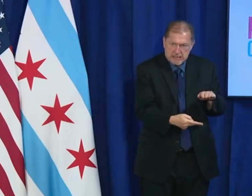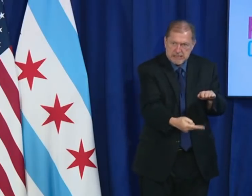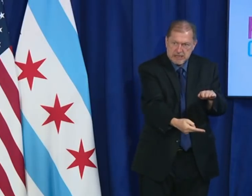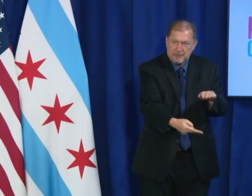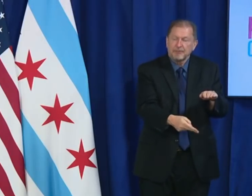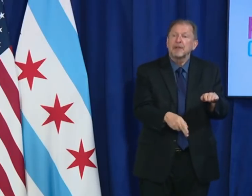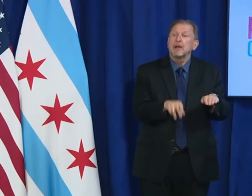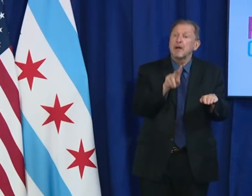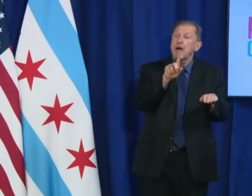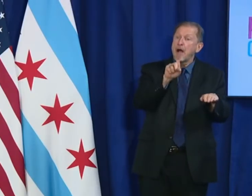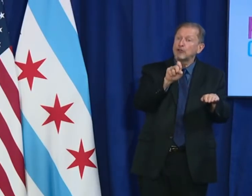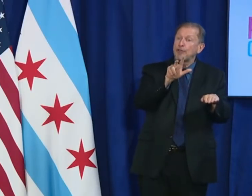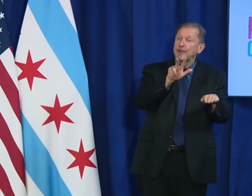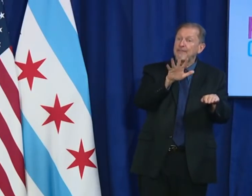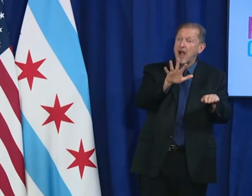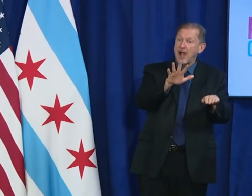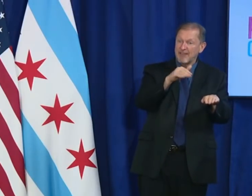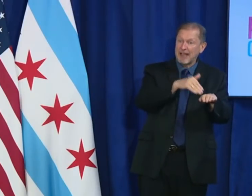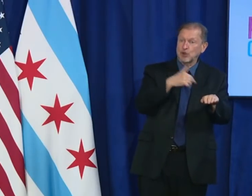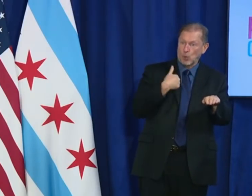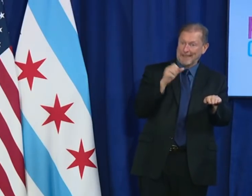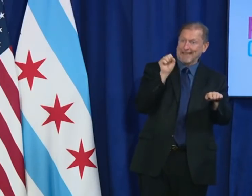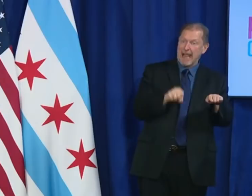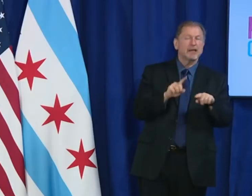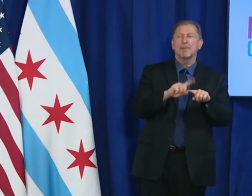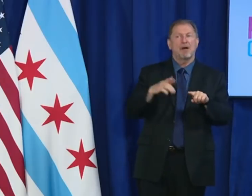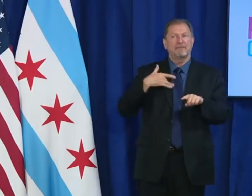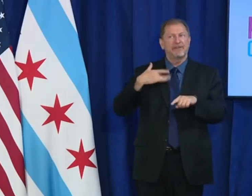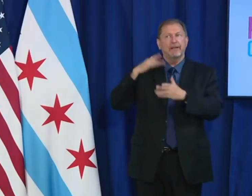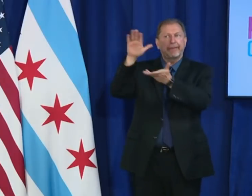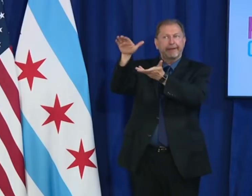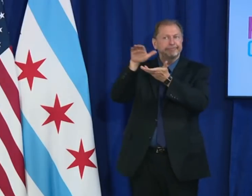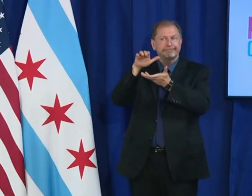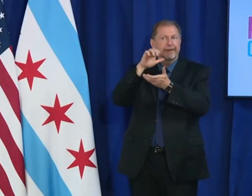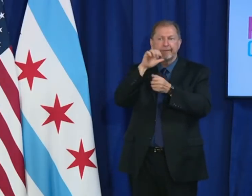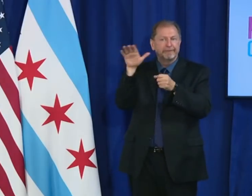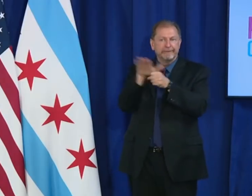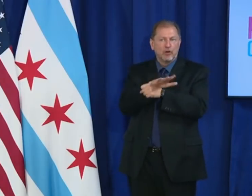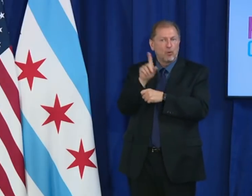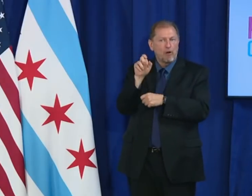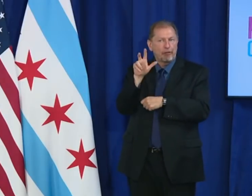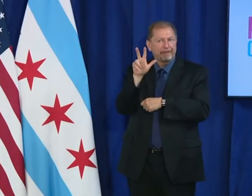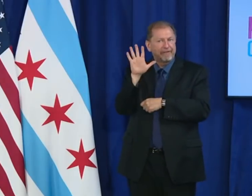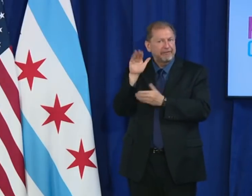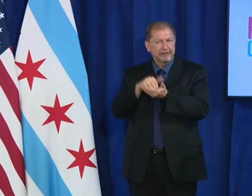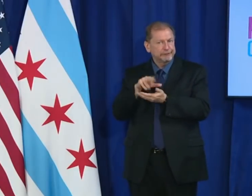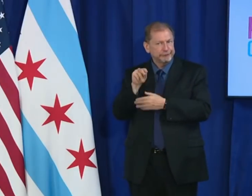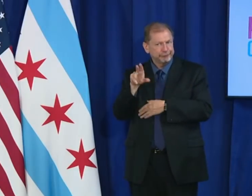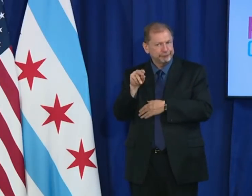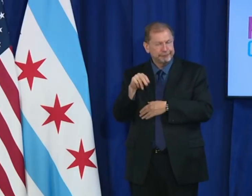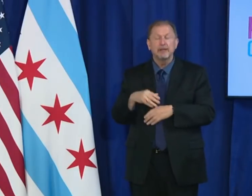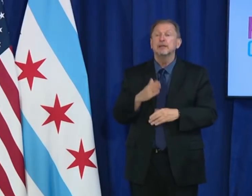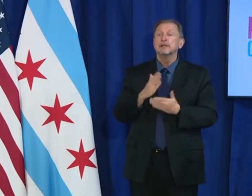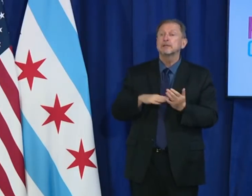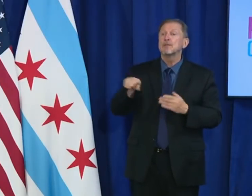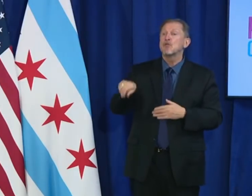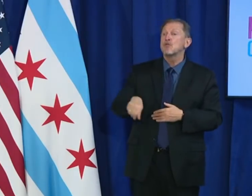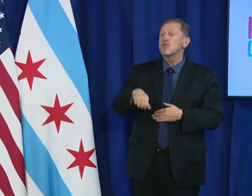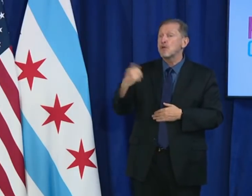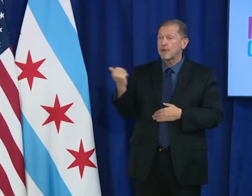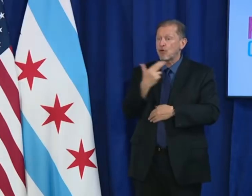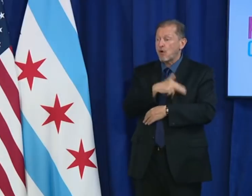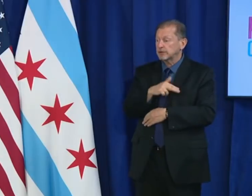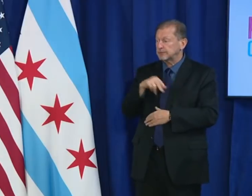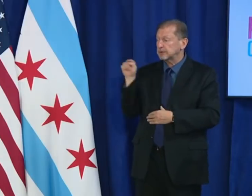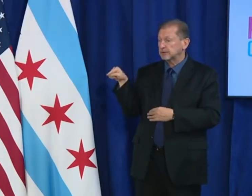than we would anticipate receiving in an initial dose. But there are other hospitals that do have some other capacity